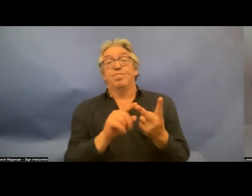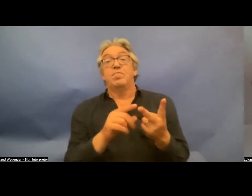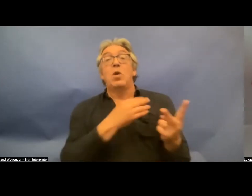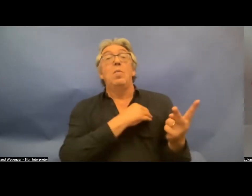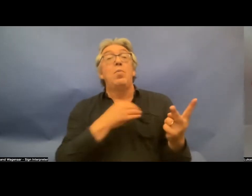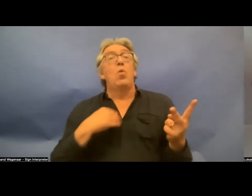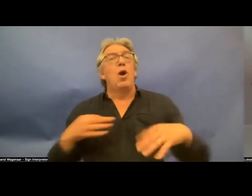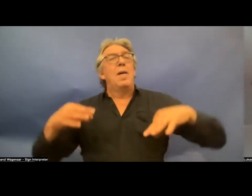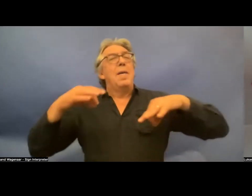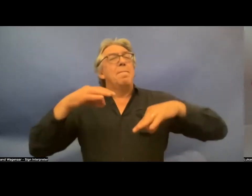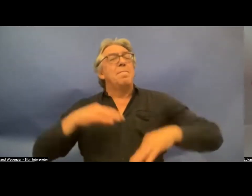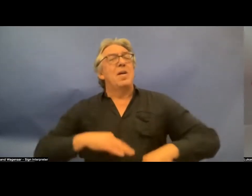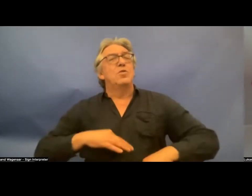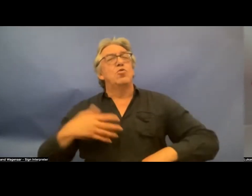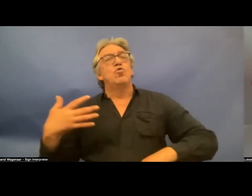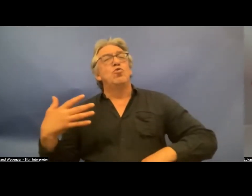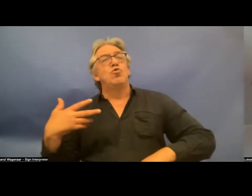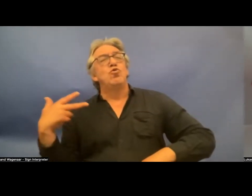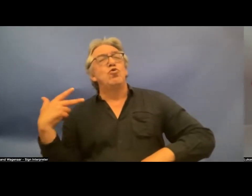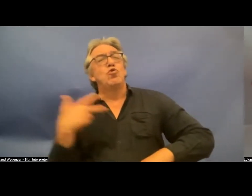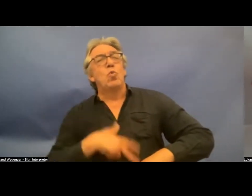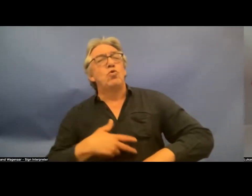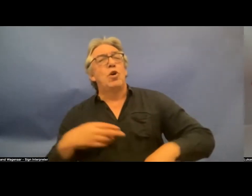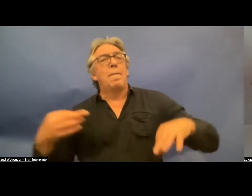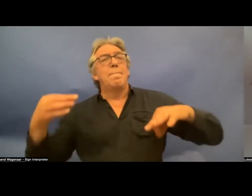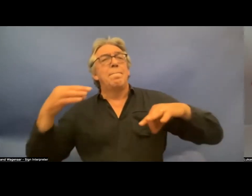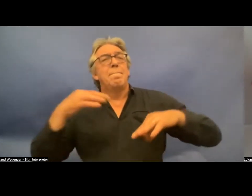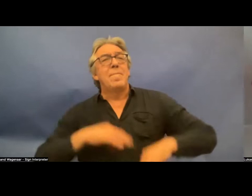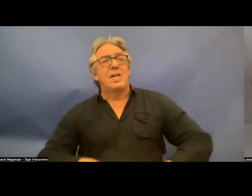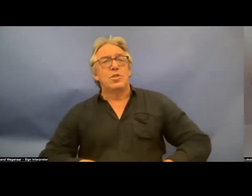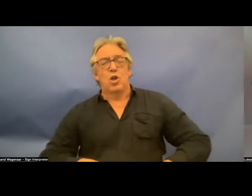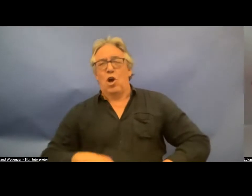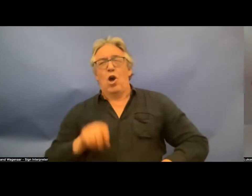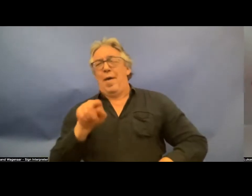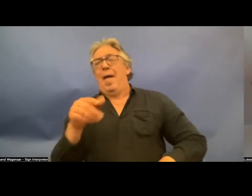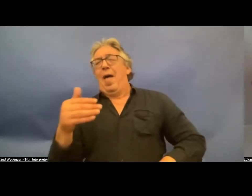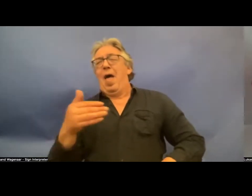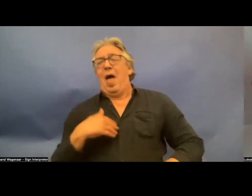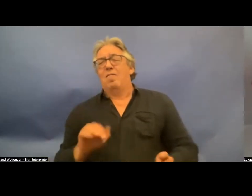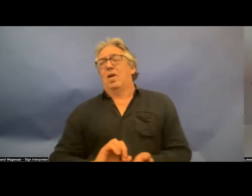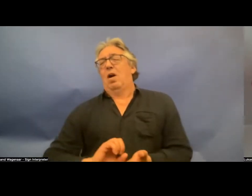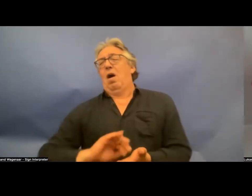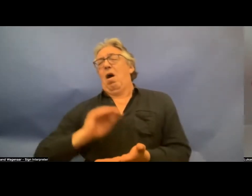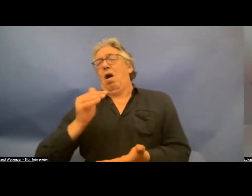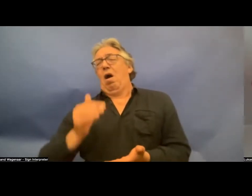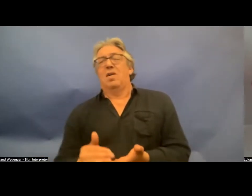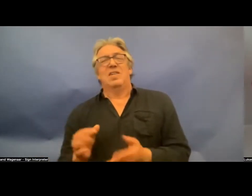has owned the special fund called the Solidarity Fund,